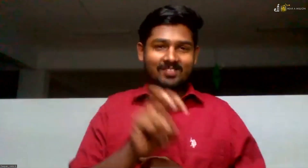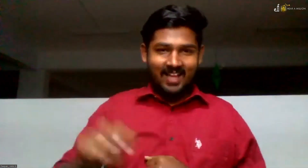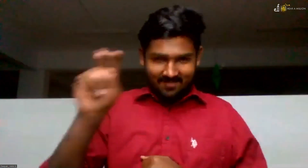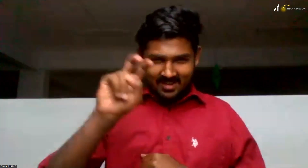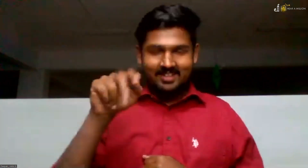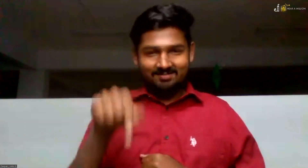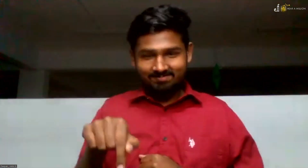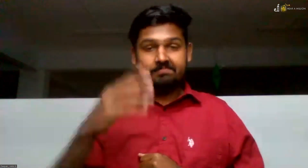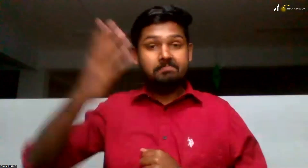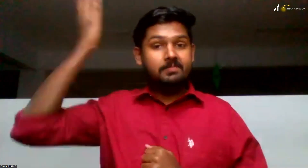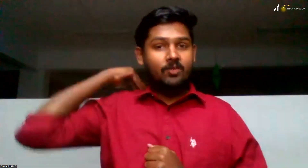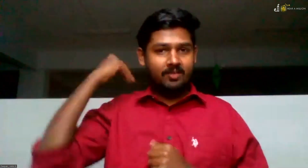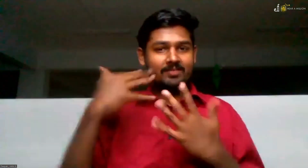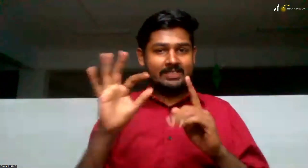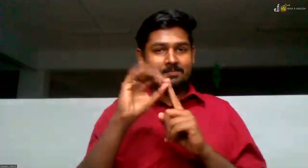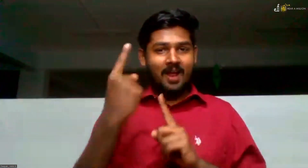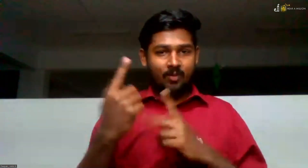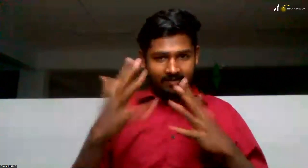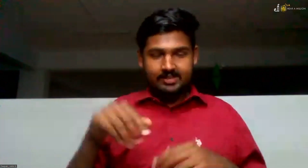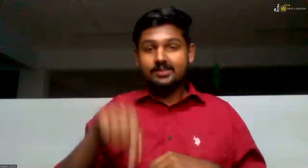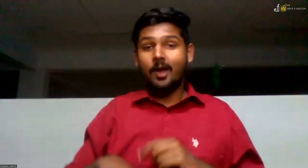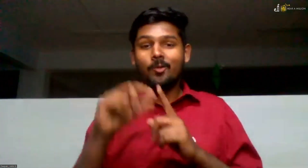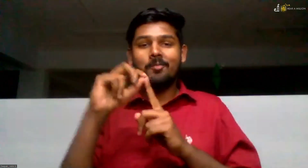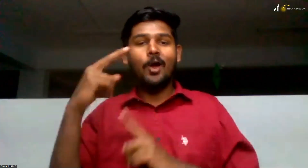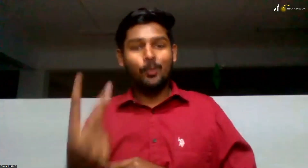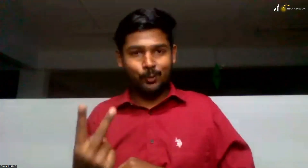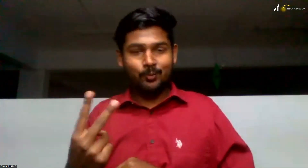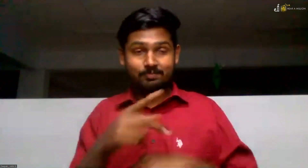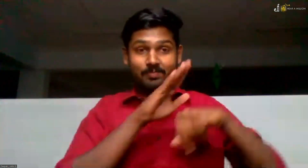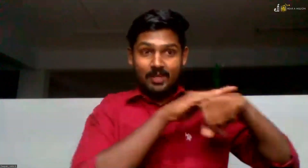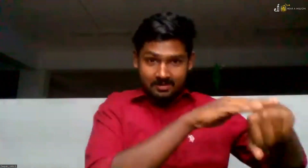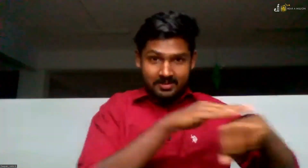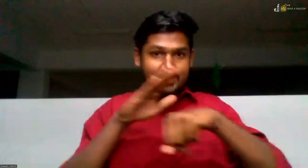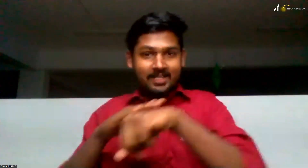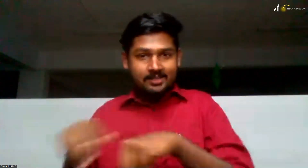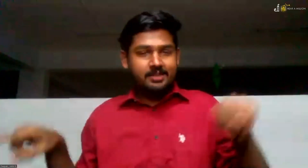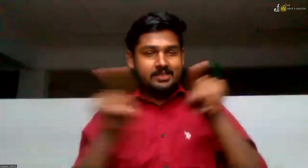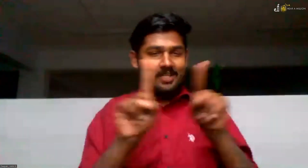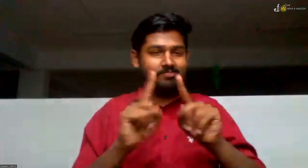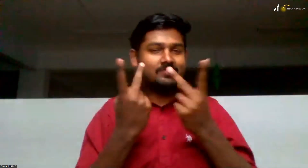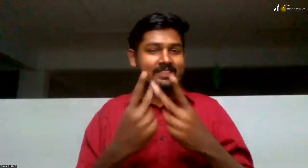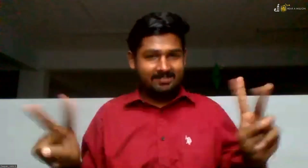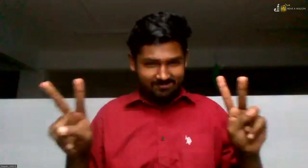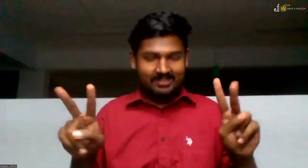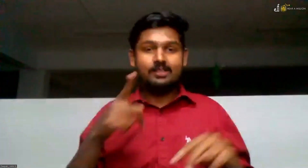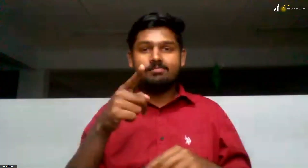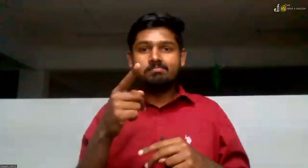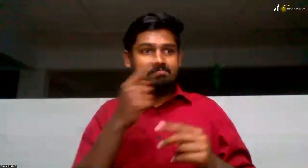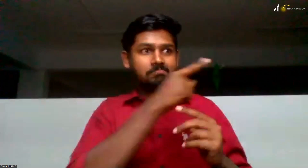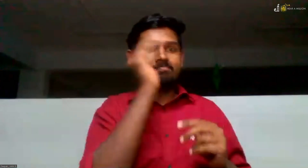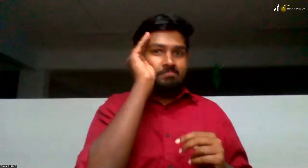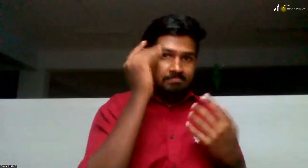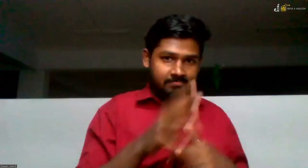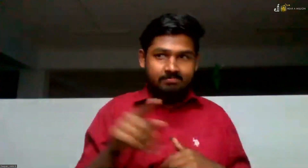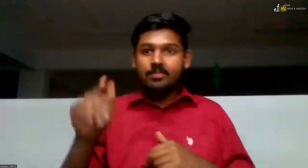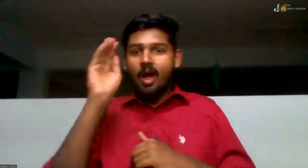Today, as you all are aware, maybe that we are going to have a discussion on deaf travelers. So